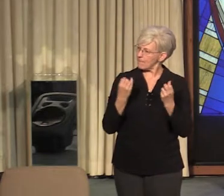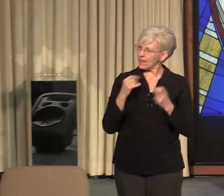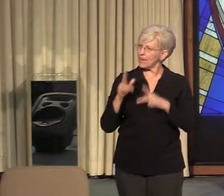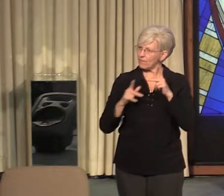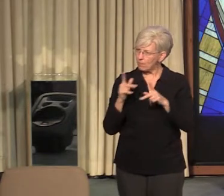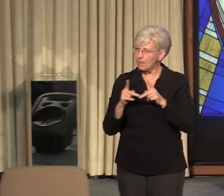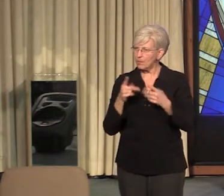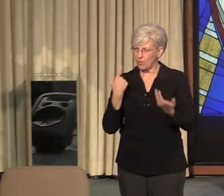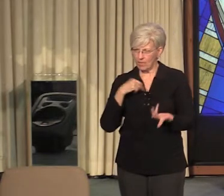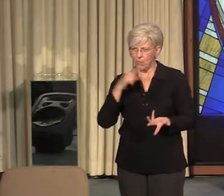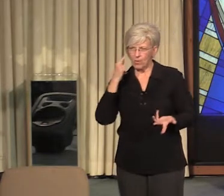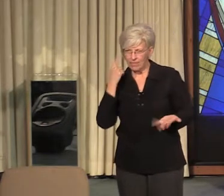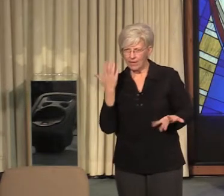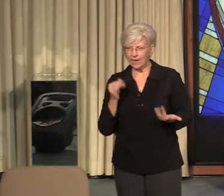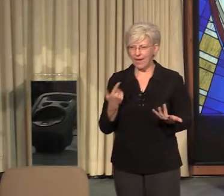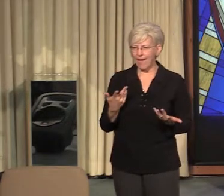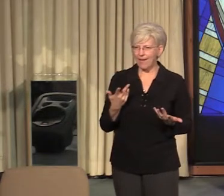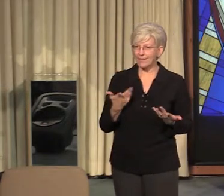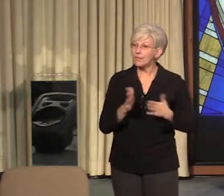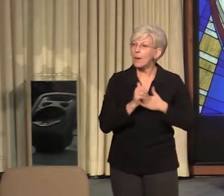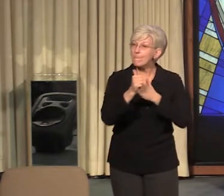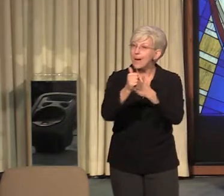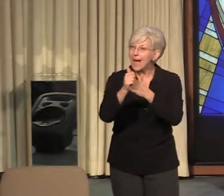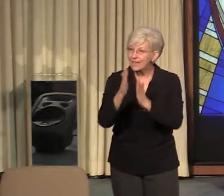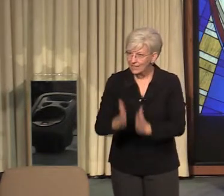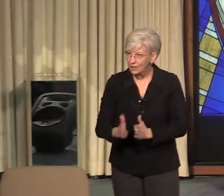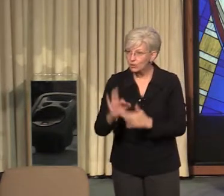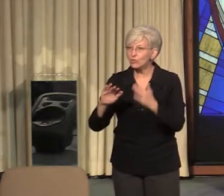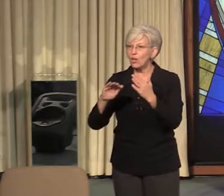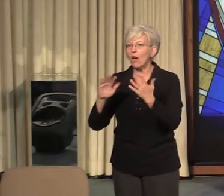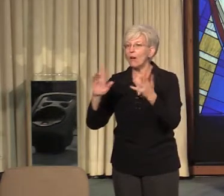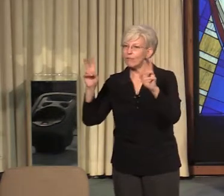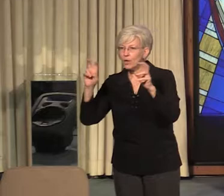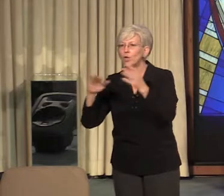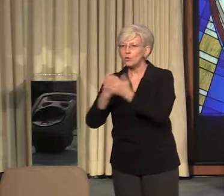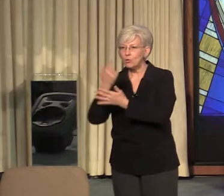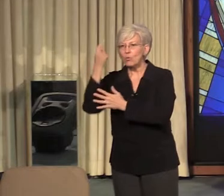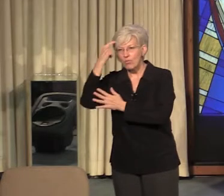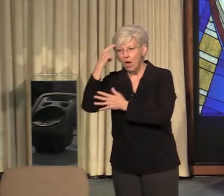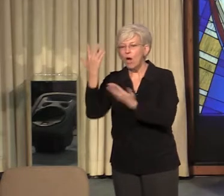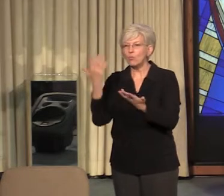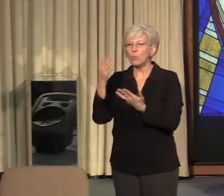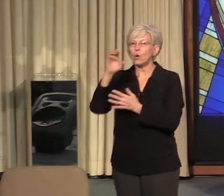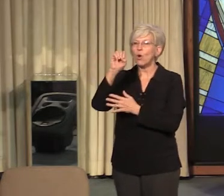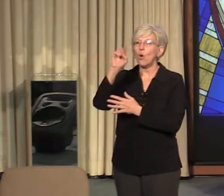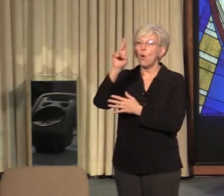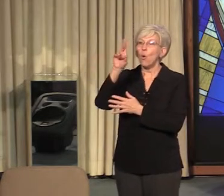as pioneers of New Thought, including the Fillmores, eventually were ordained by Emma Curtis